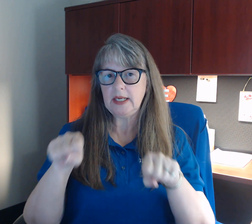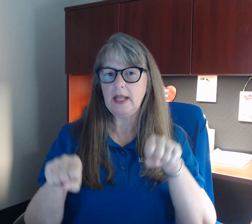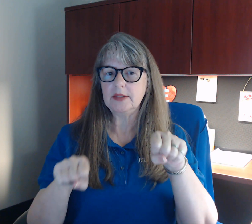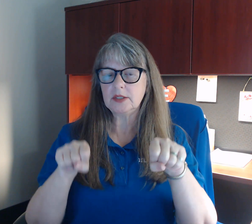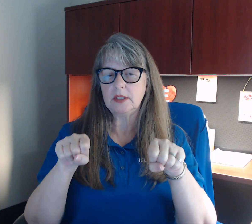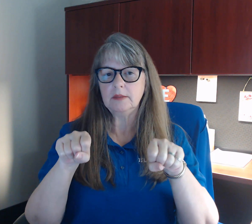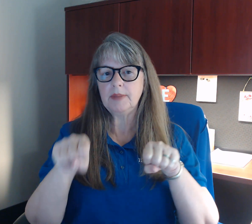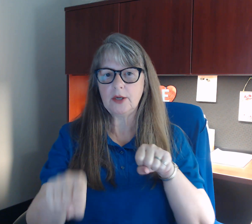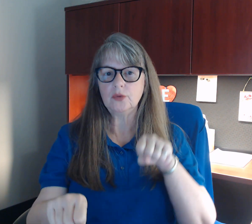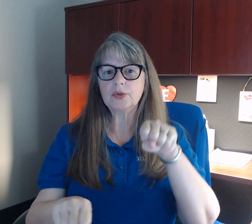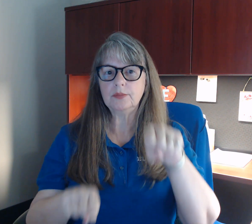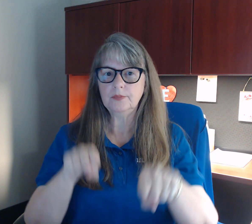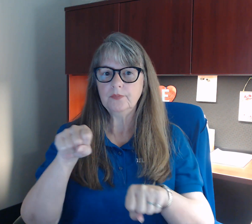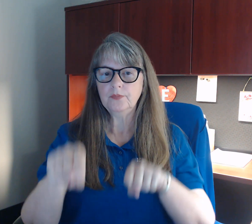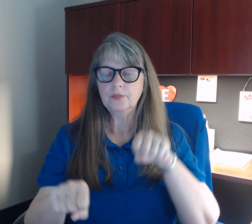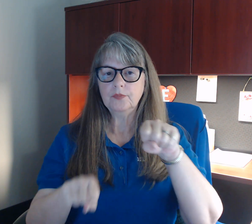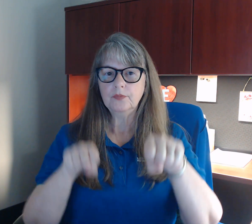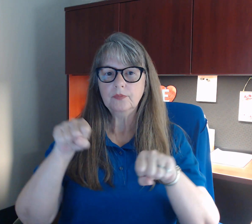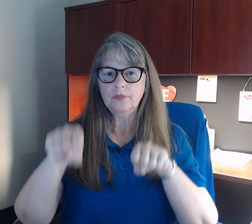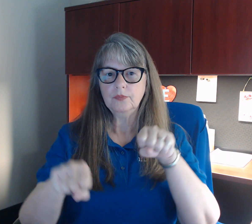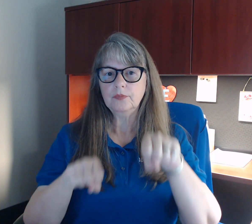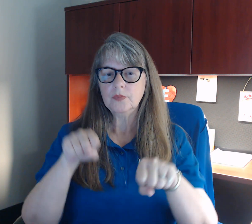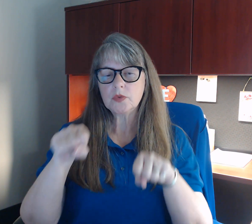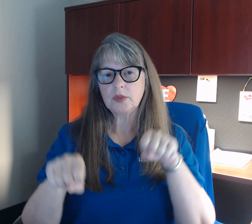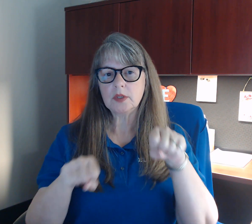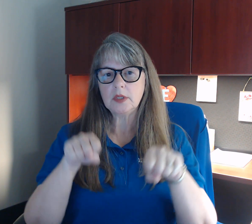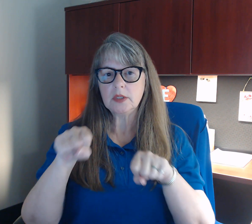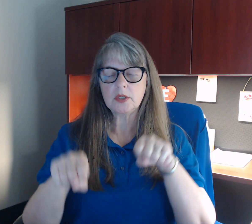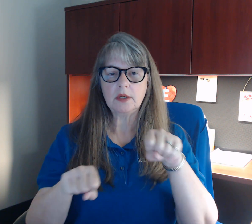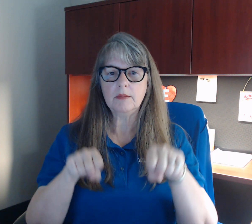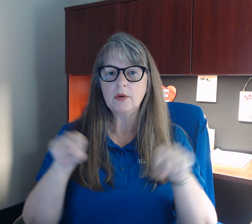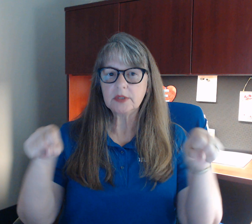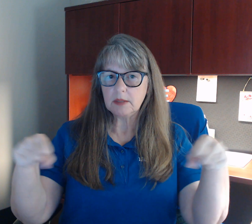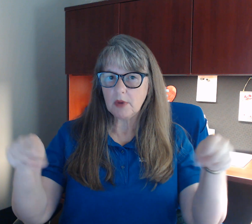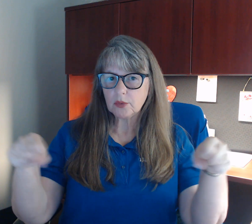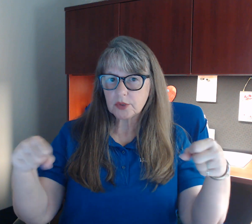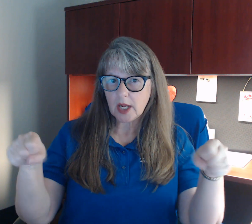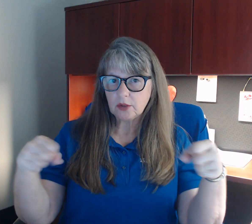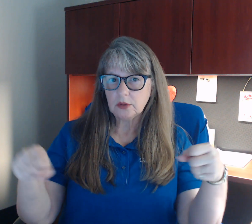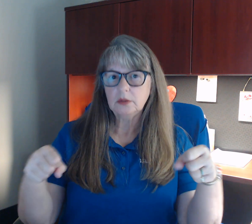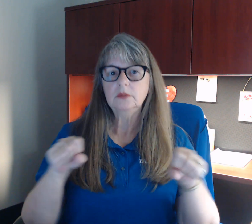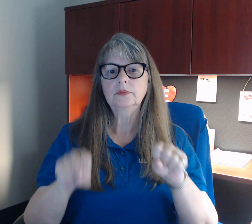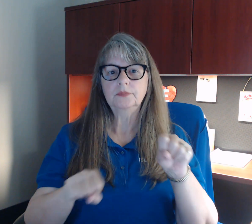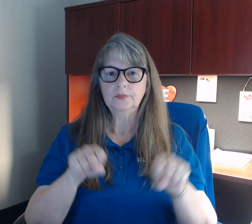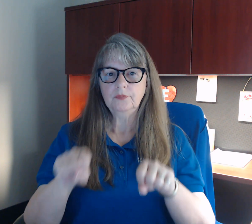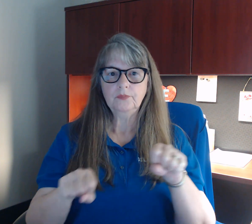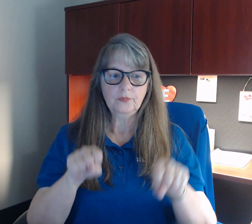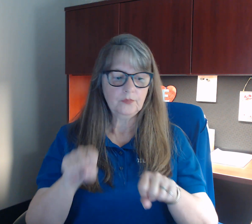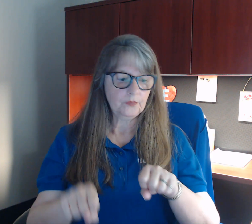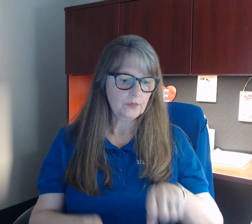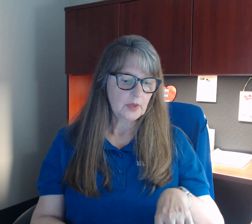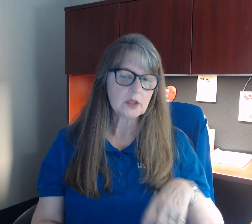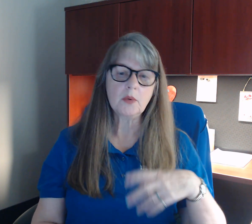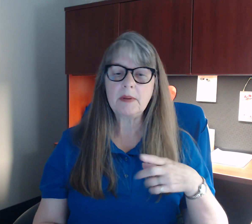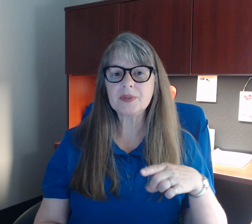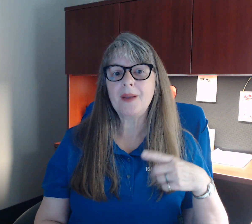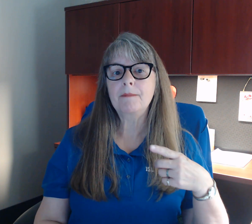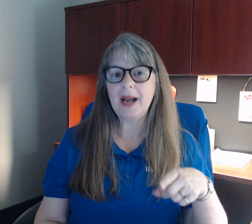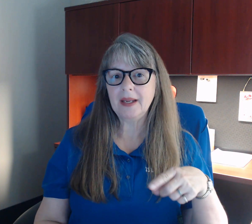It's the pedals. So that it's not a motorcycle. So when people say bike,